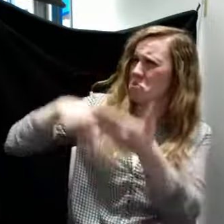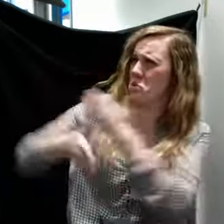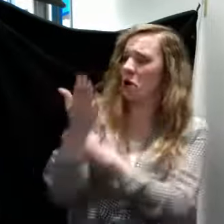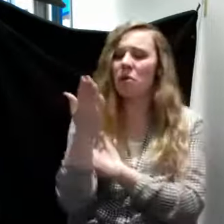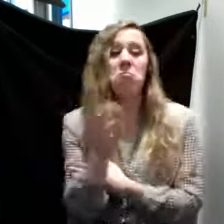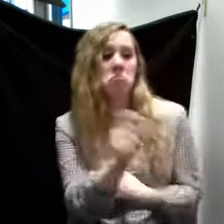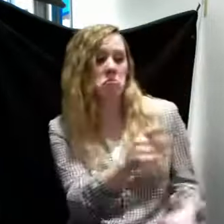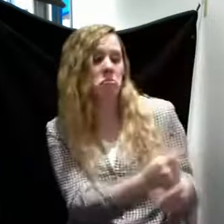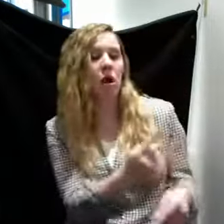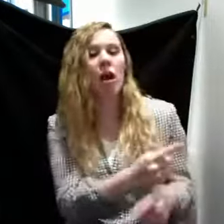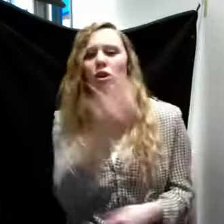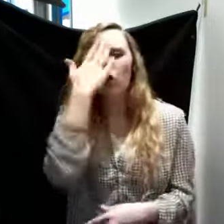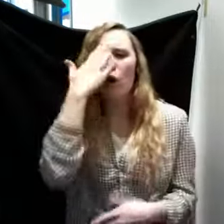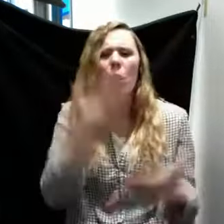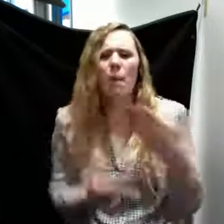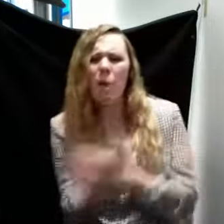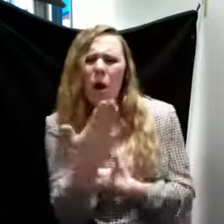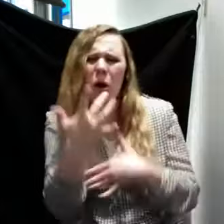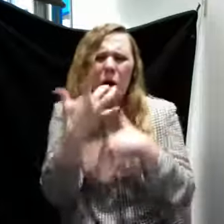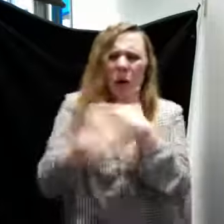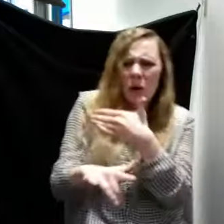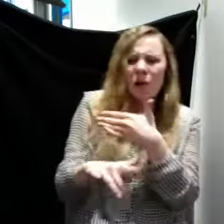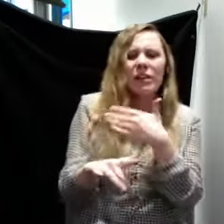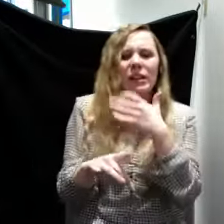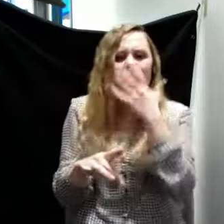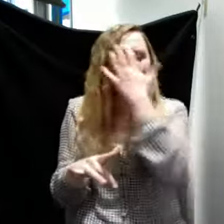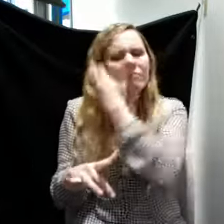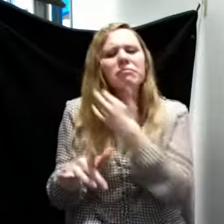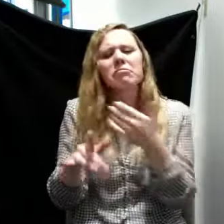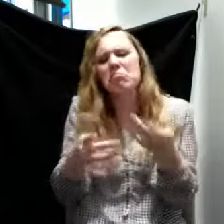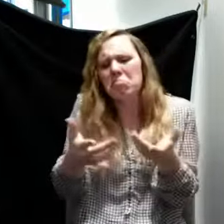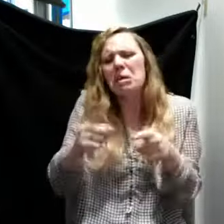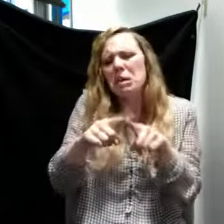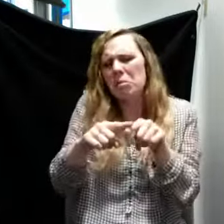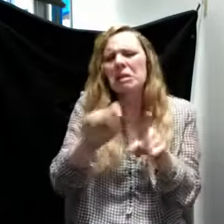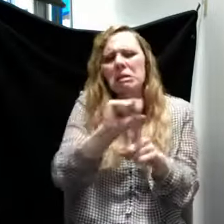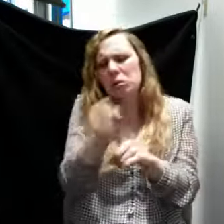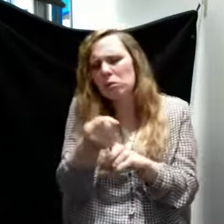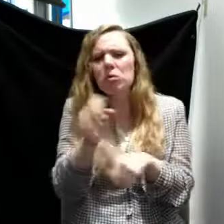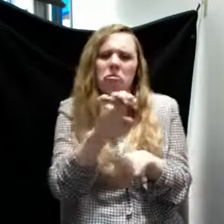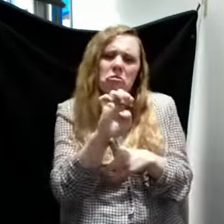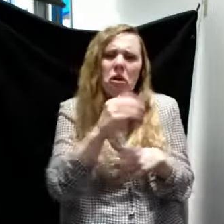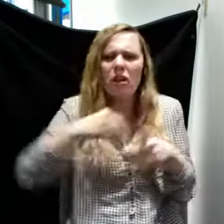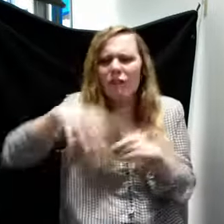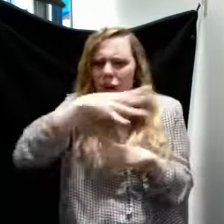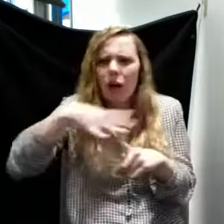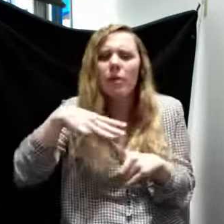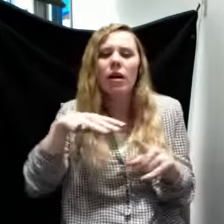and early, and it depends on the environmental situation, and take off your socks and shoes